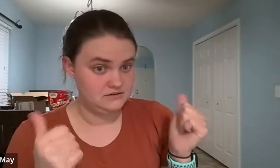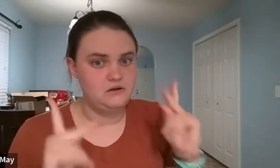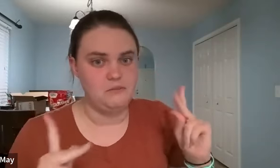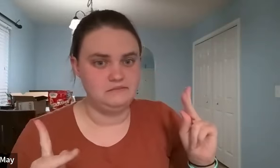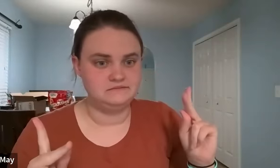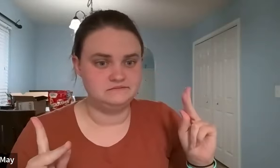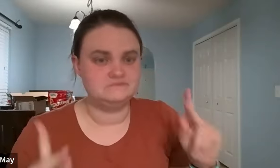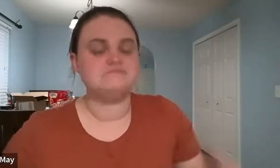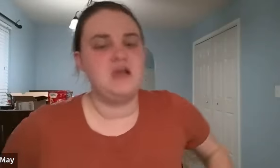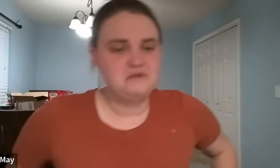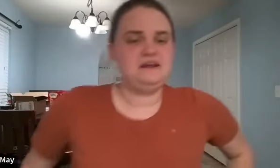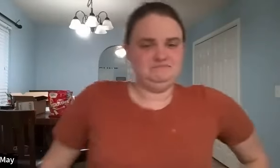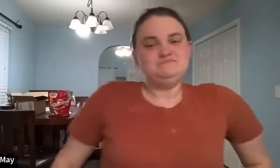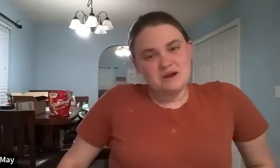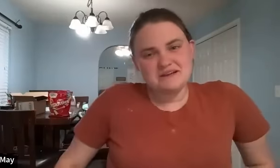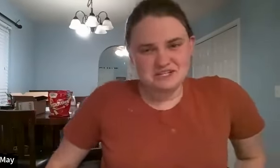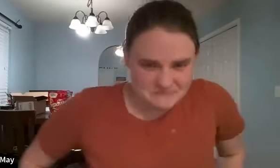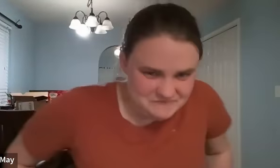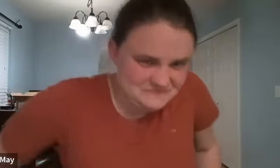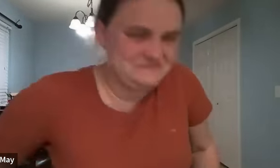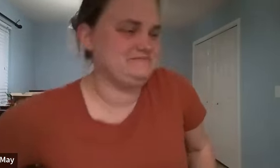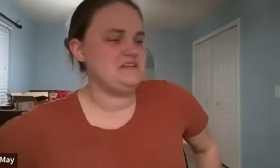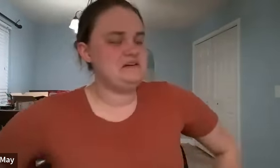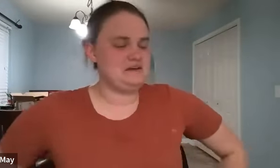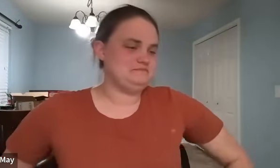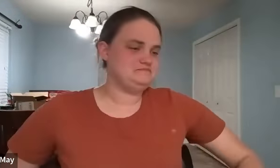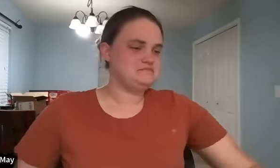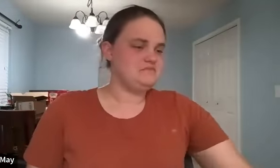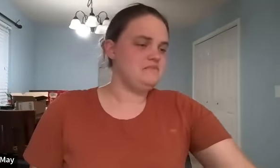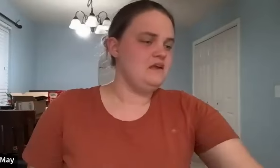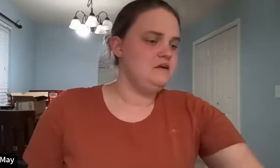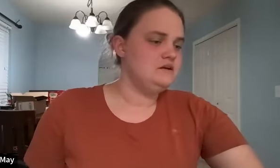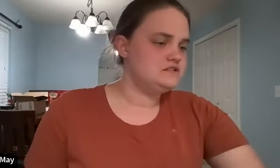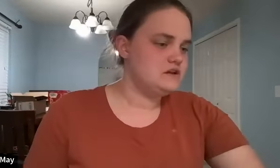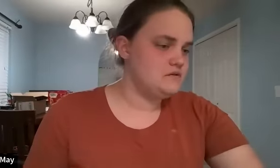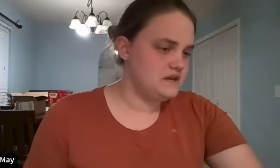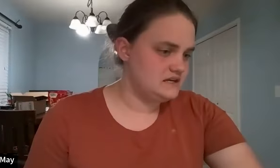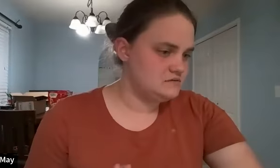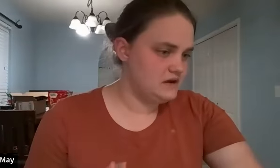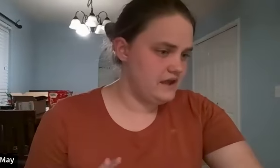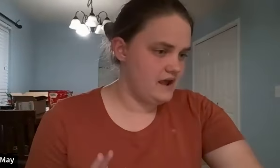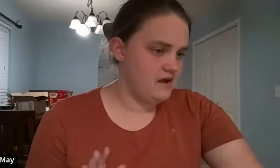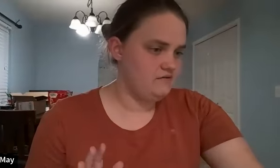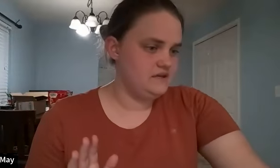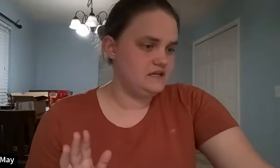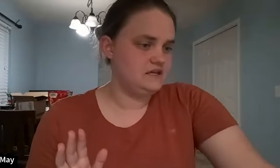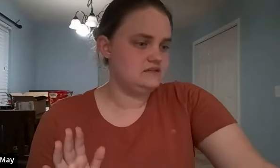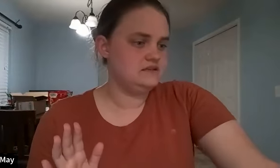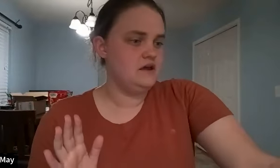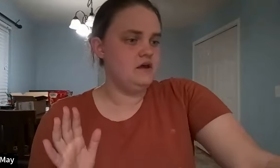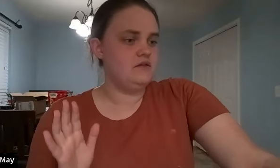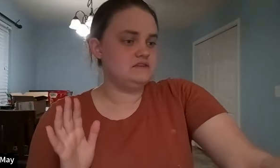Okay. All right. Want to make sure. Okay. So the next one I have is the sign